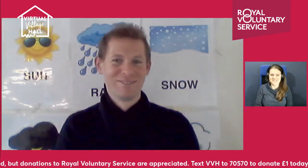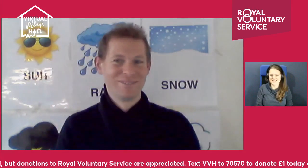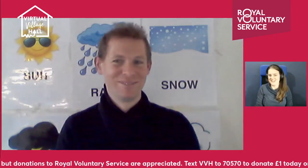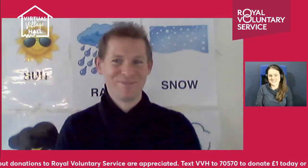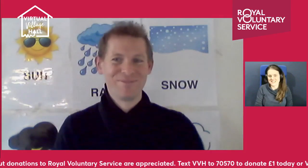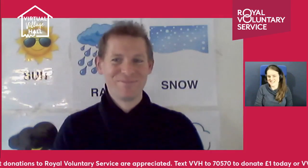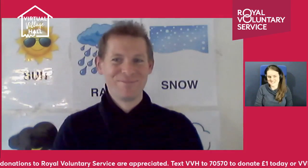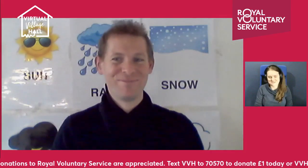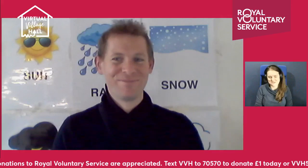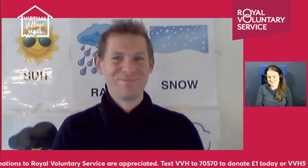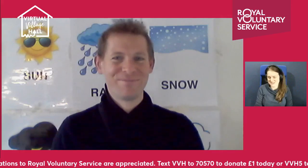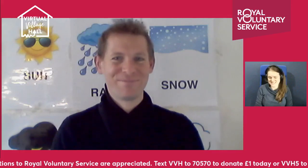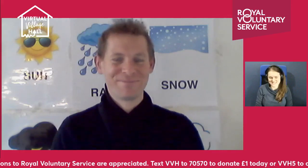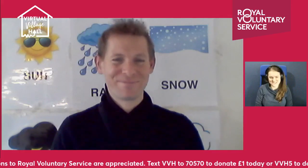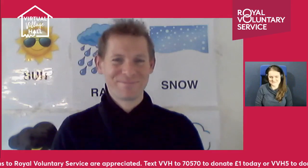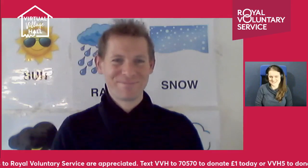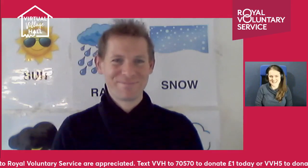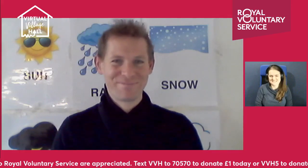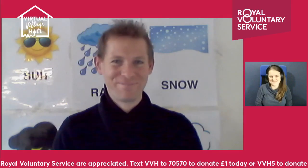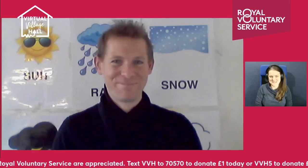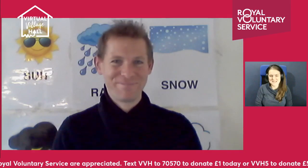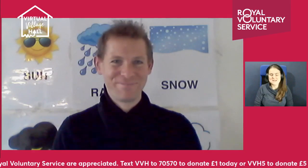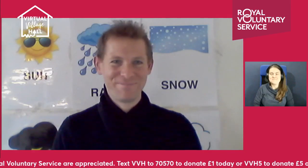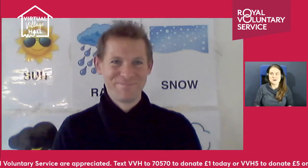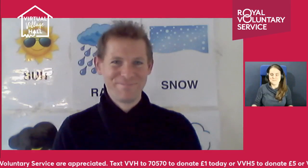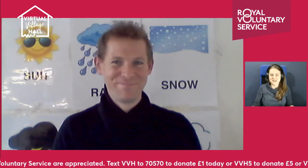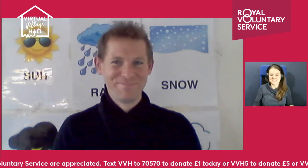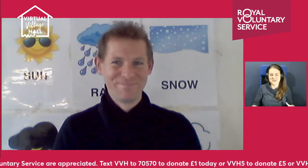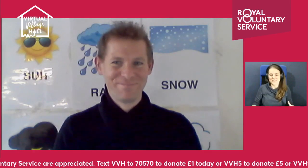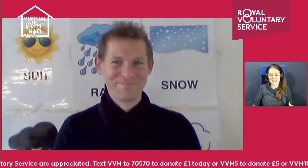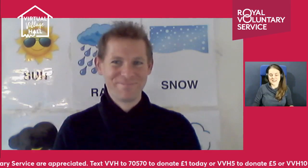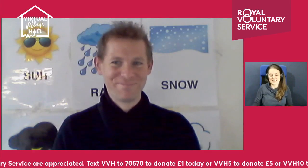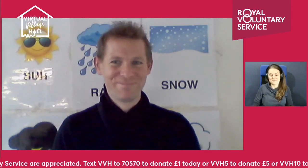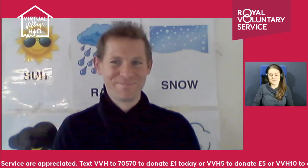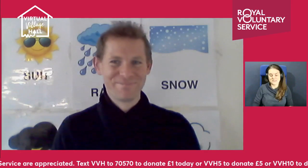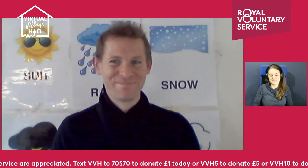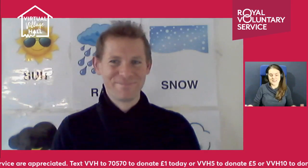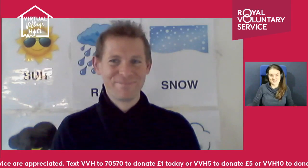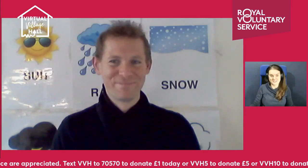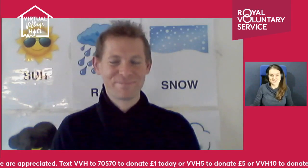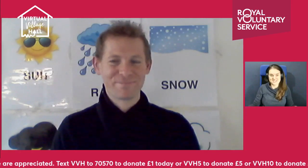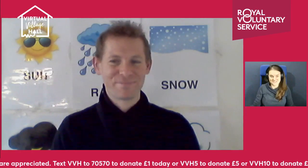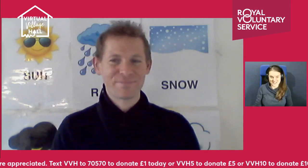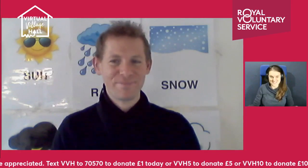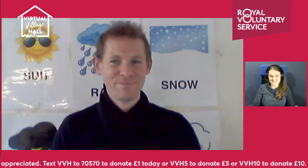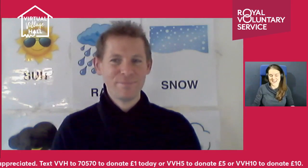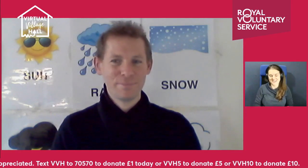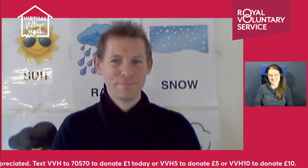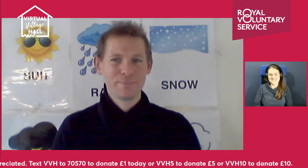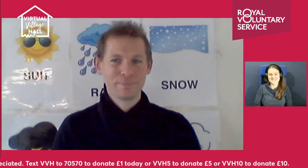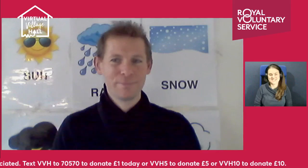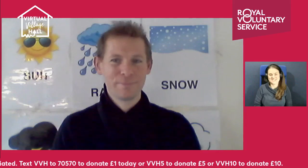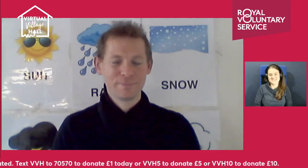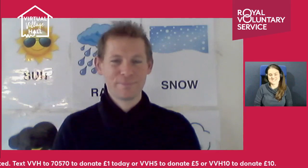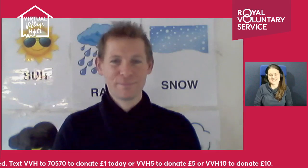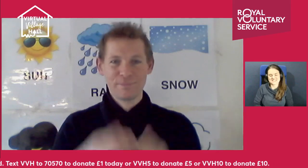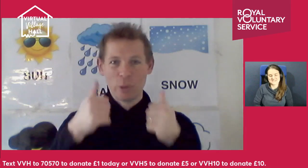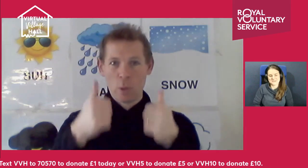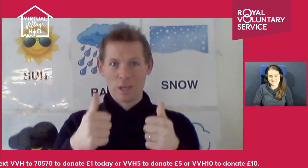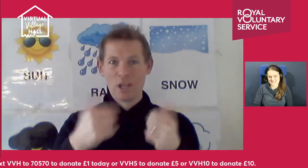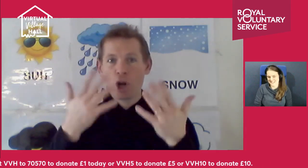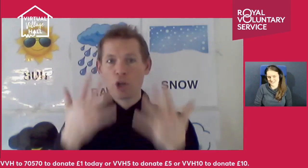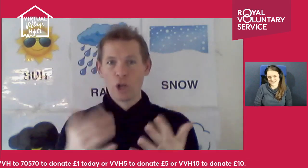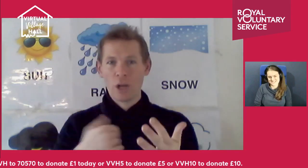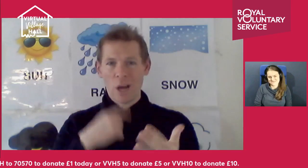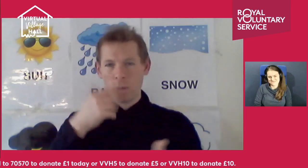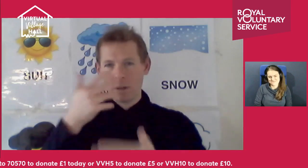is just like a little taster of what BSL grammar can be, but imagine how that can then be scaled out to the rest of the language. It's an